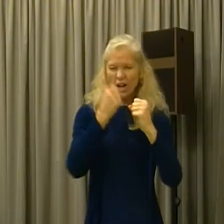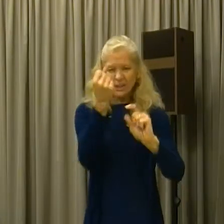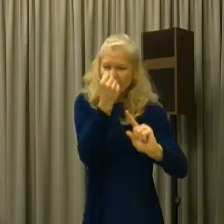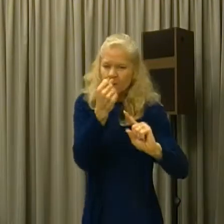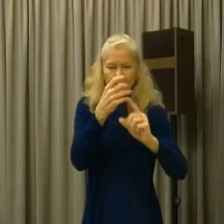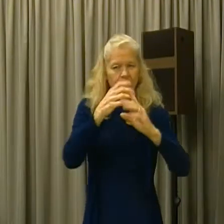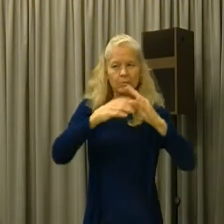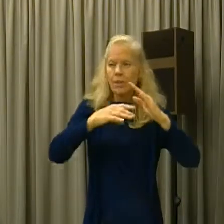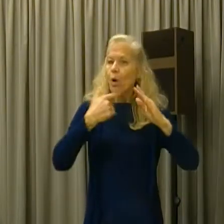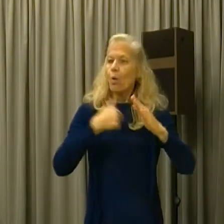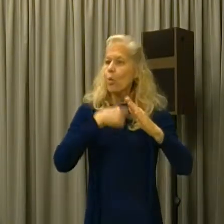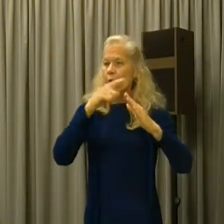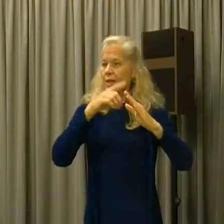be cast down and destroyed.